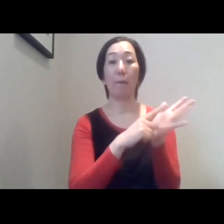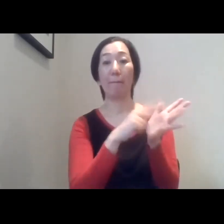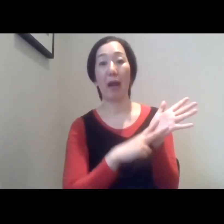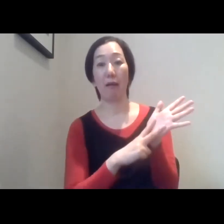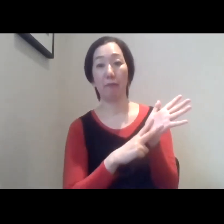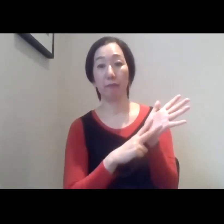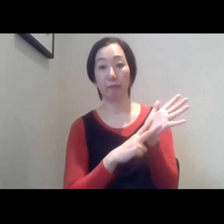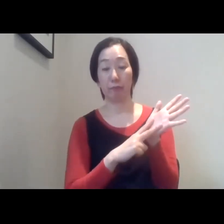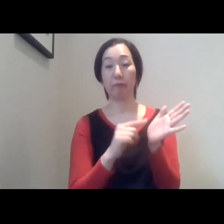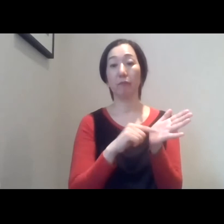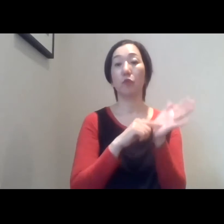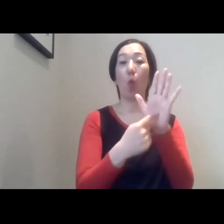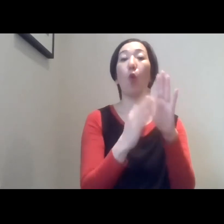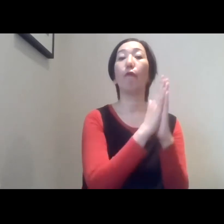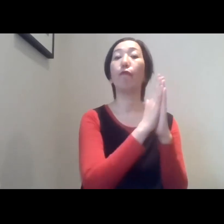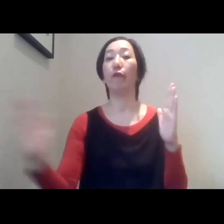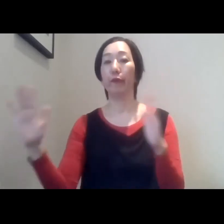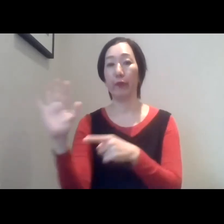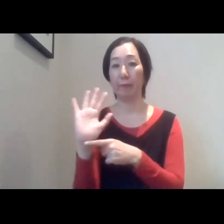On the 9th and 10th of November,